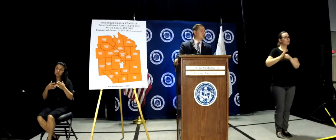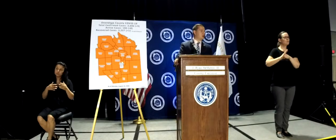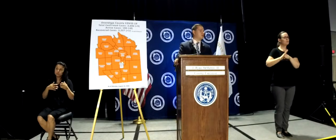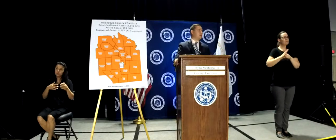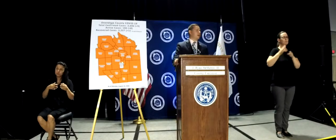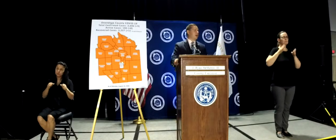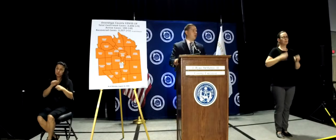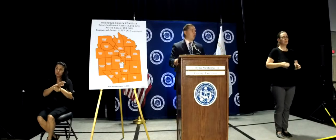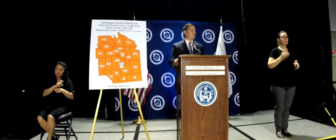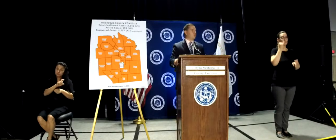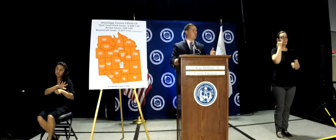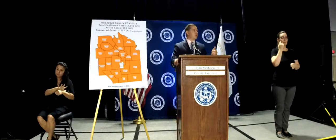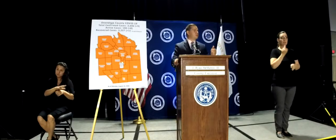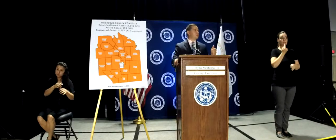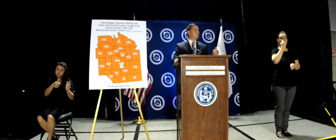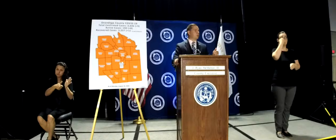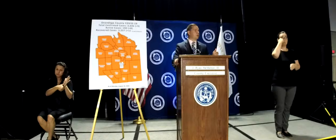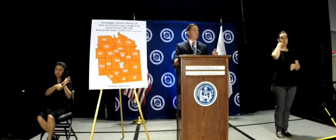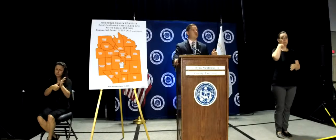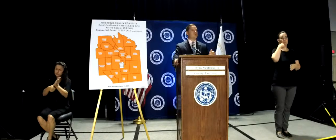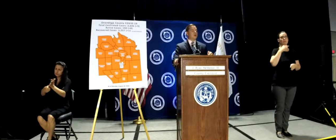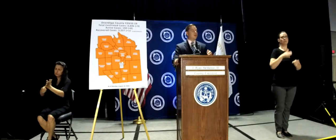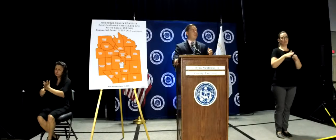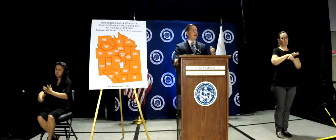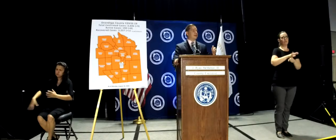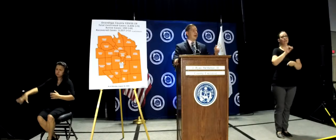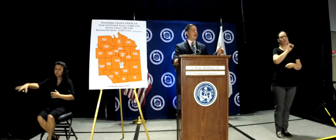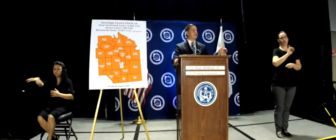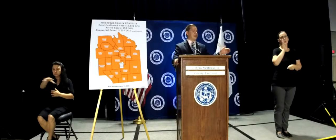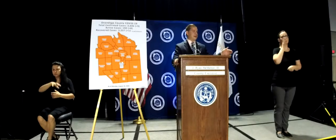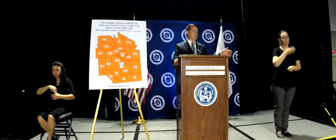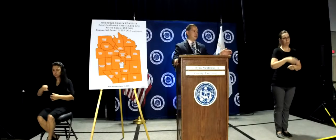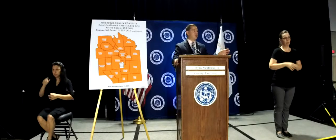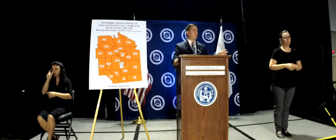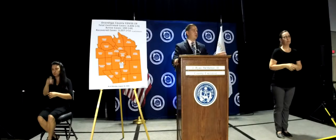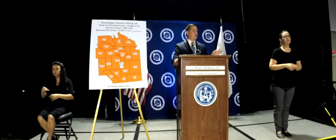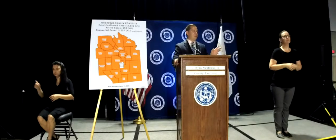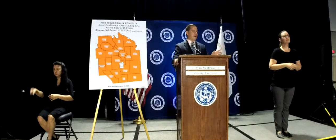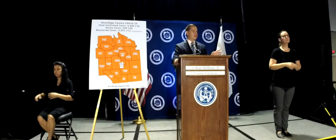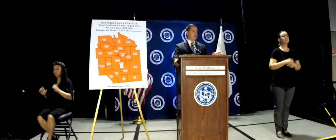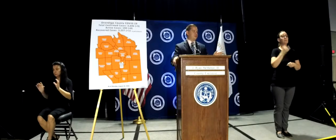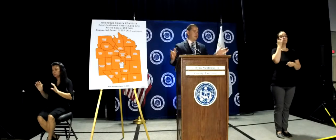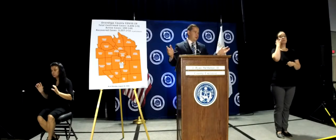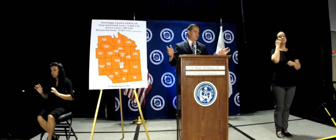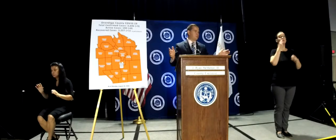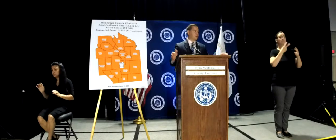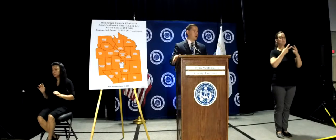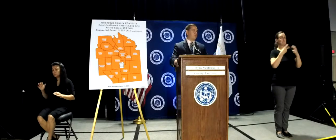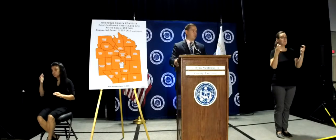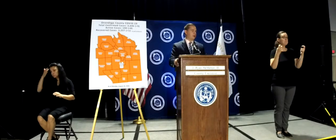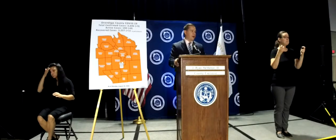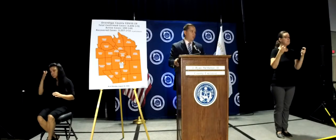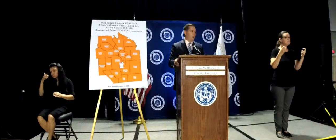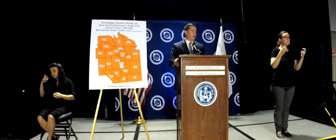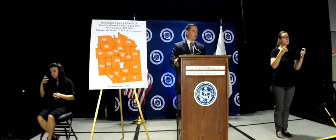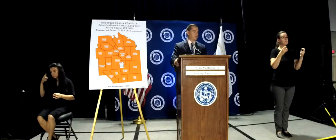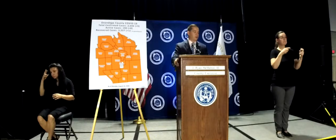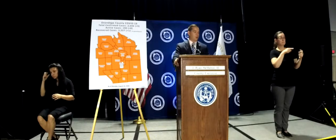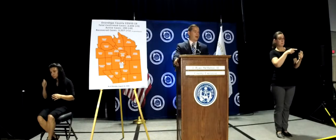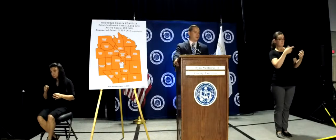by insurance, and or if there's reason to believe you may have been in contact with a positive, that's being covered right